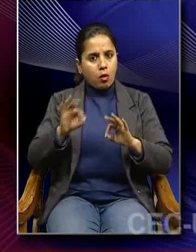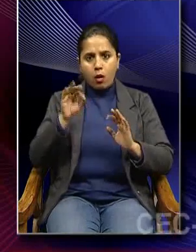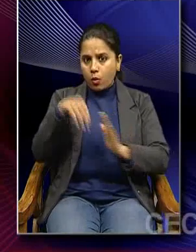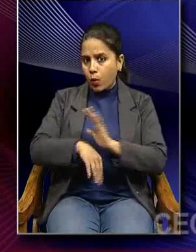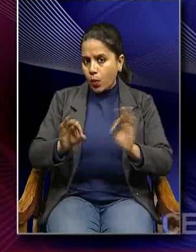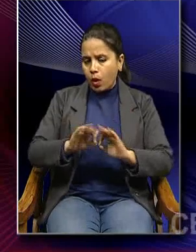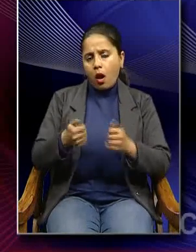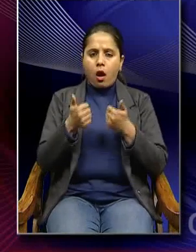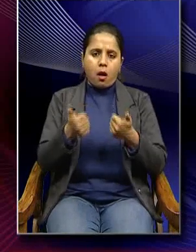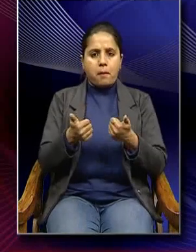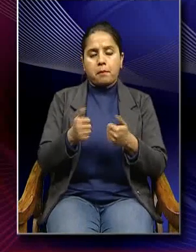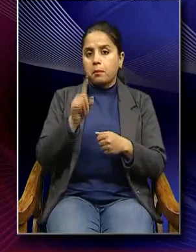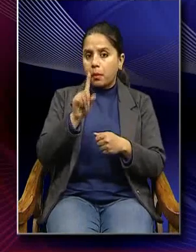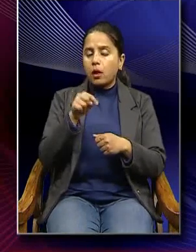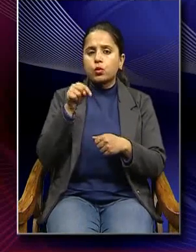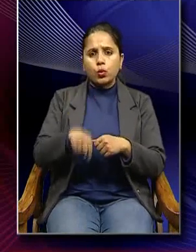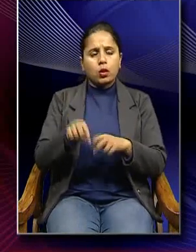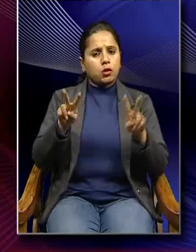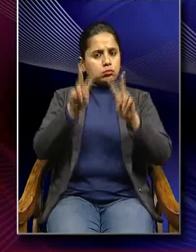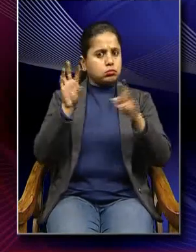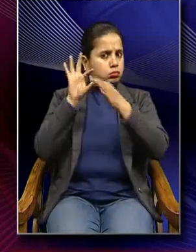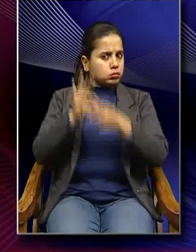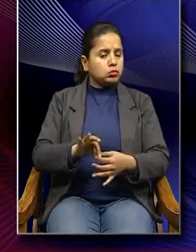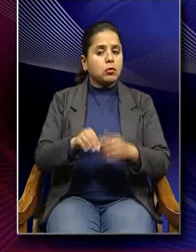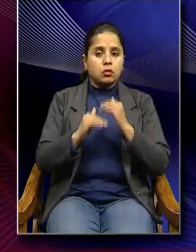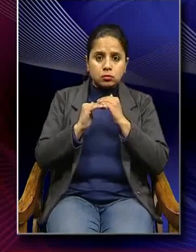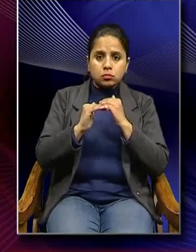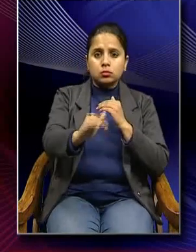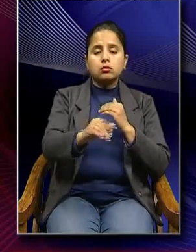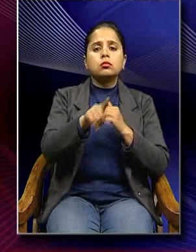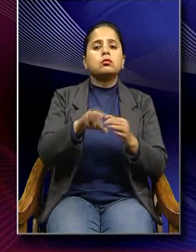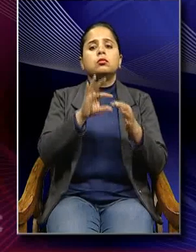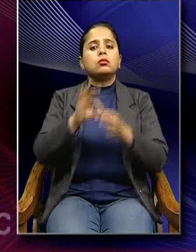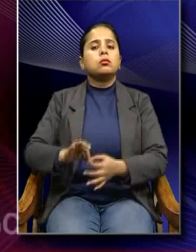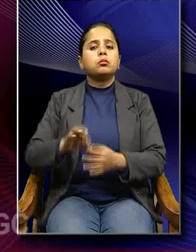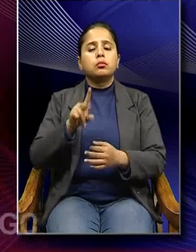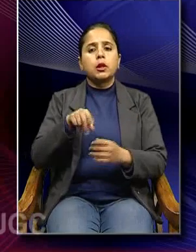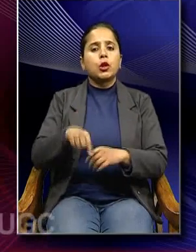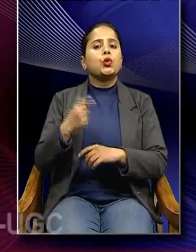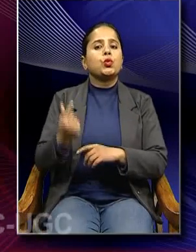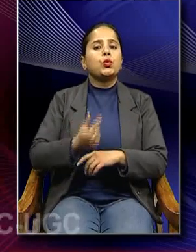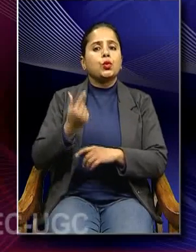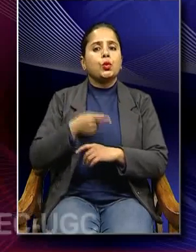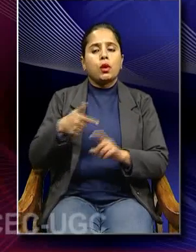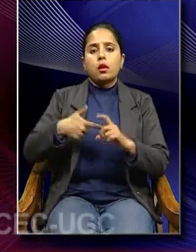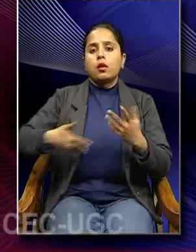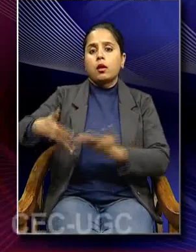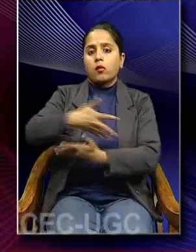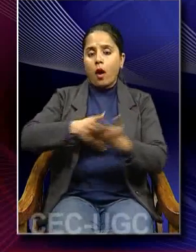However, in today's context, sustainability refers to using the